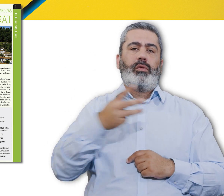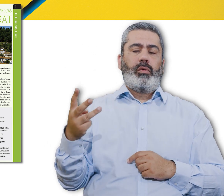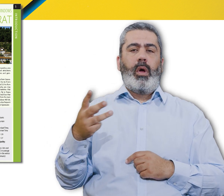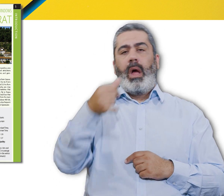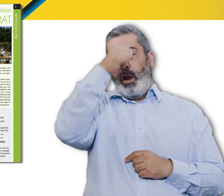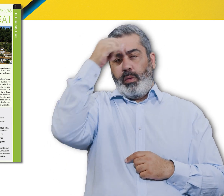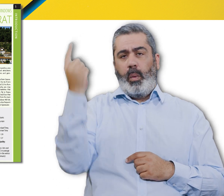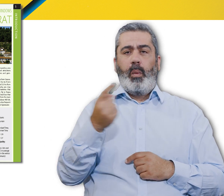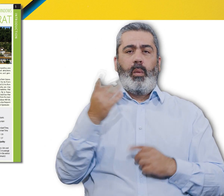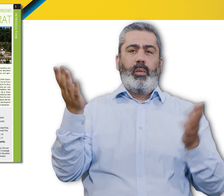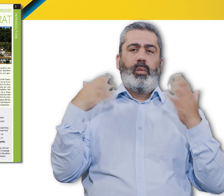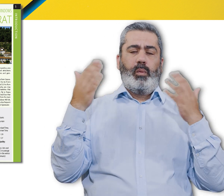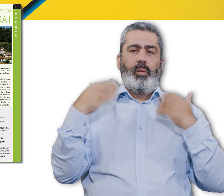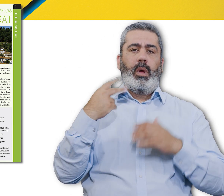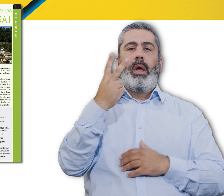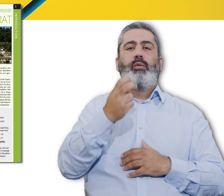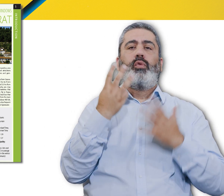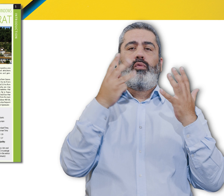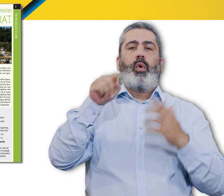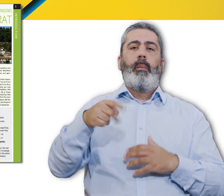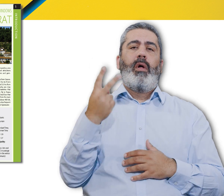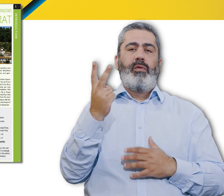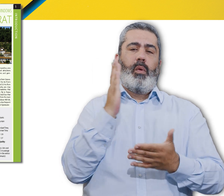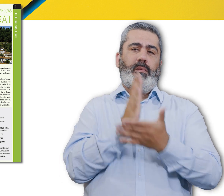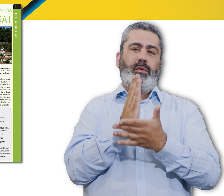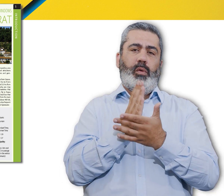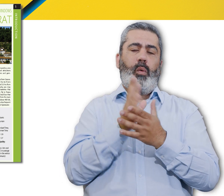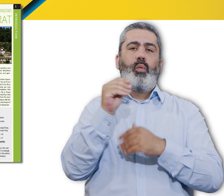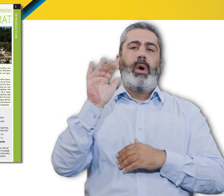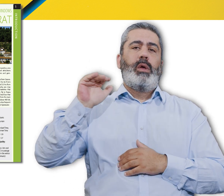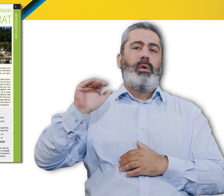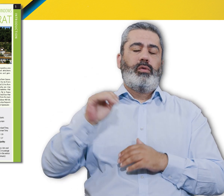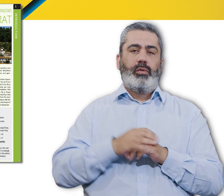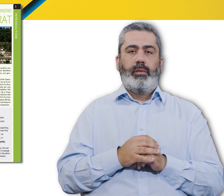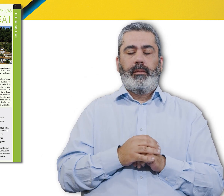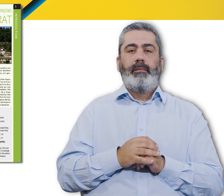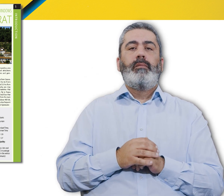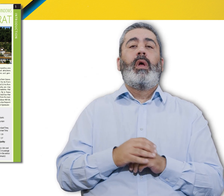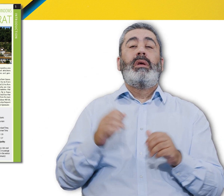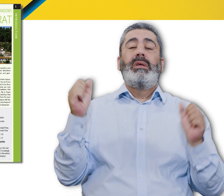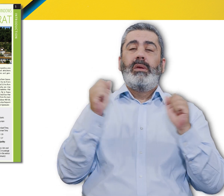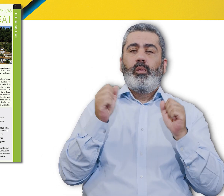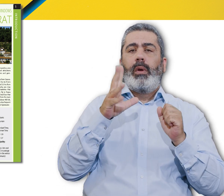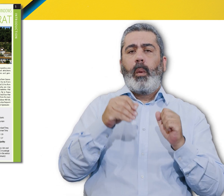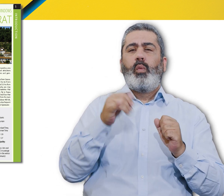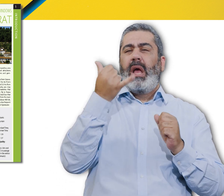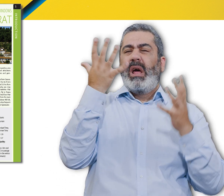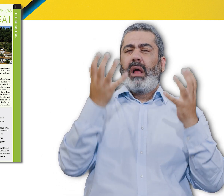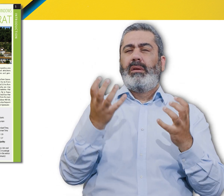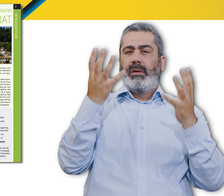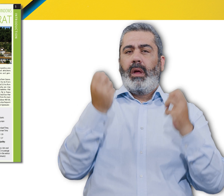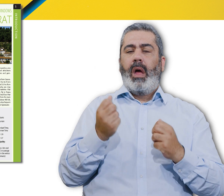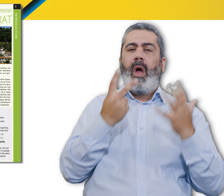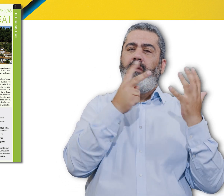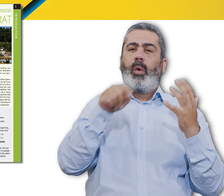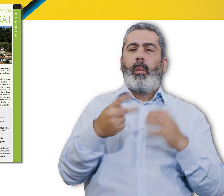Climate, Mediterranean. Hot and dry in summer, 28.2 degrees Celsius in average in July. Mild and wet